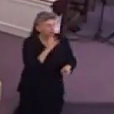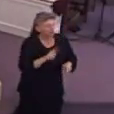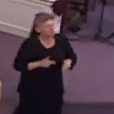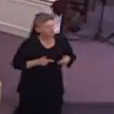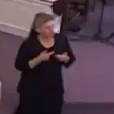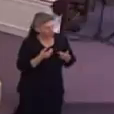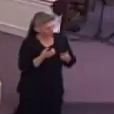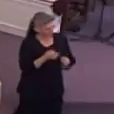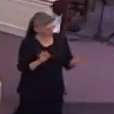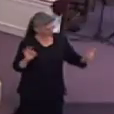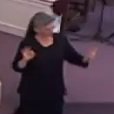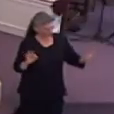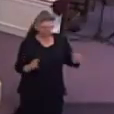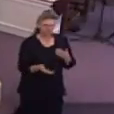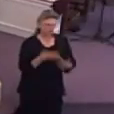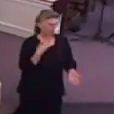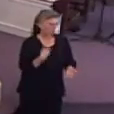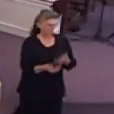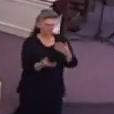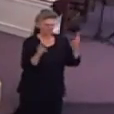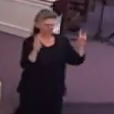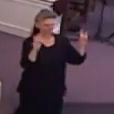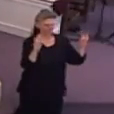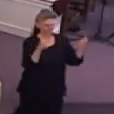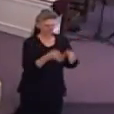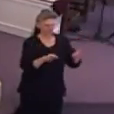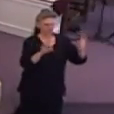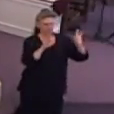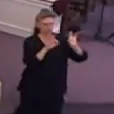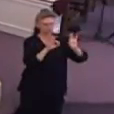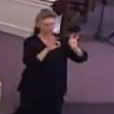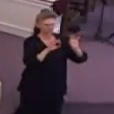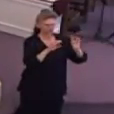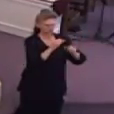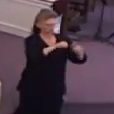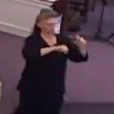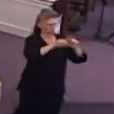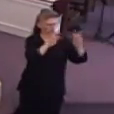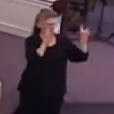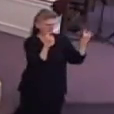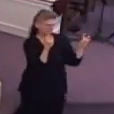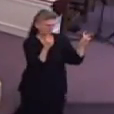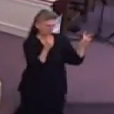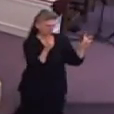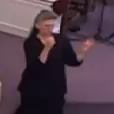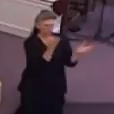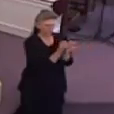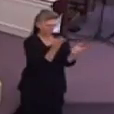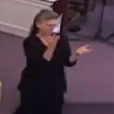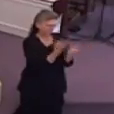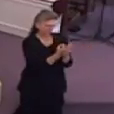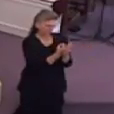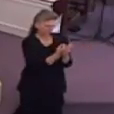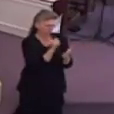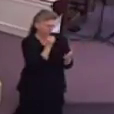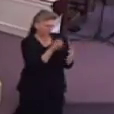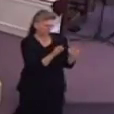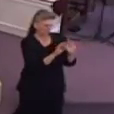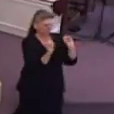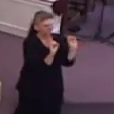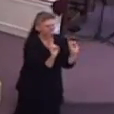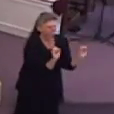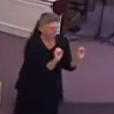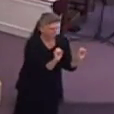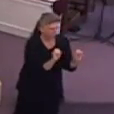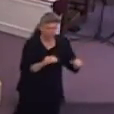doesn't matter about their social status. It doesn't matter about their status financially. It doesn't matter about